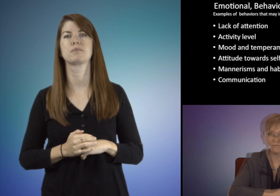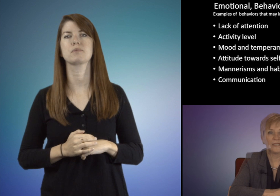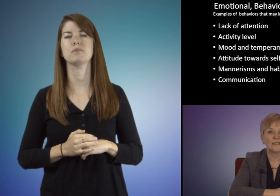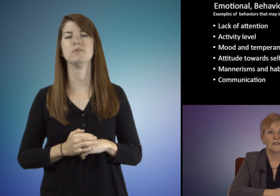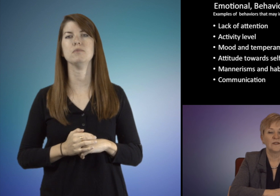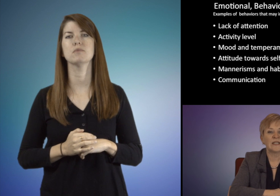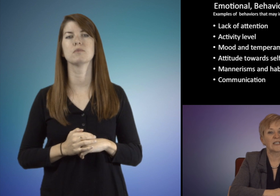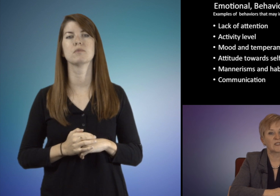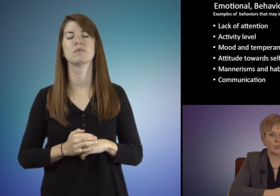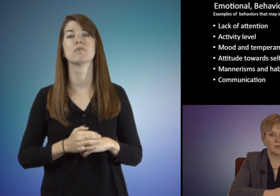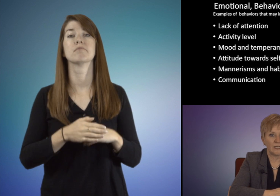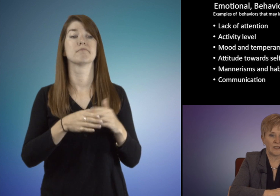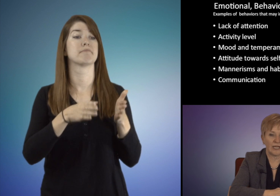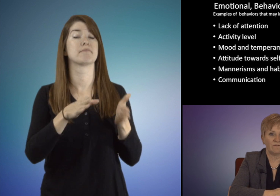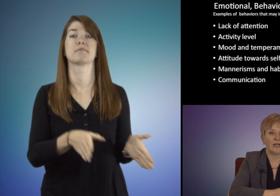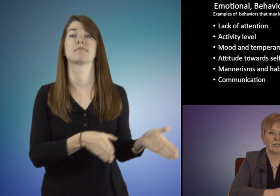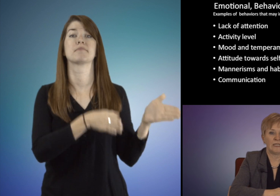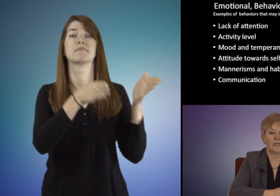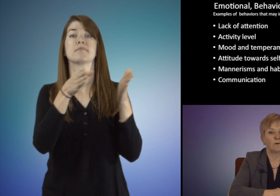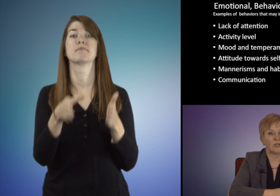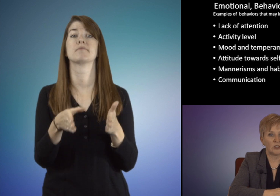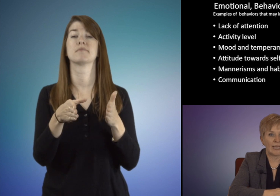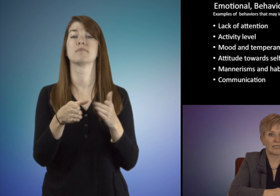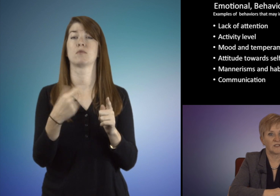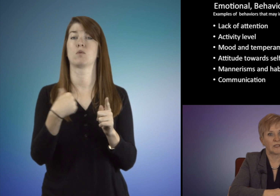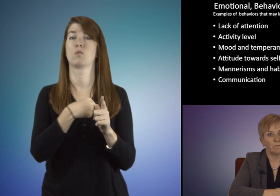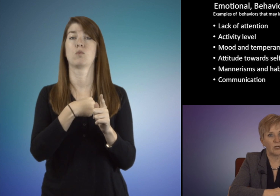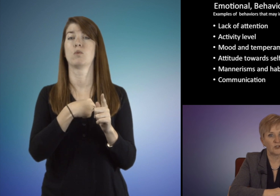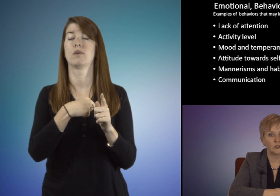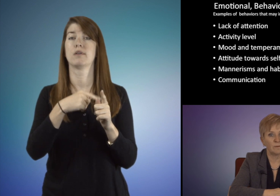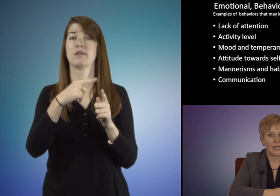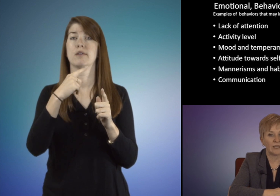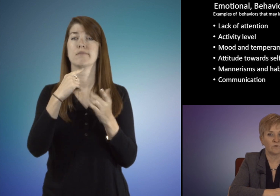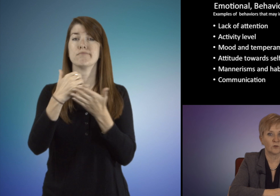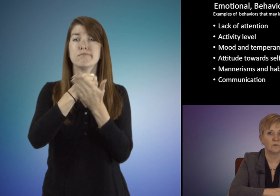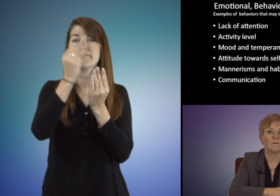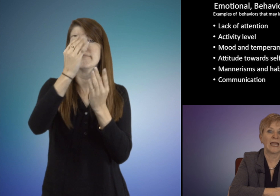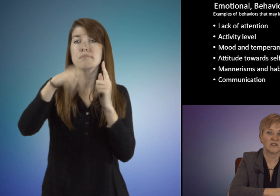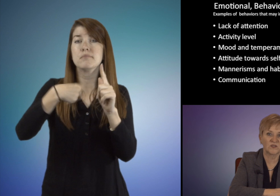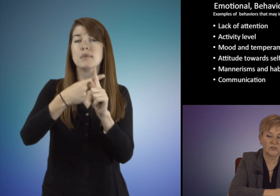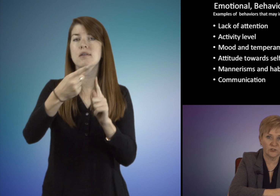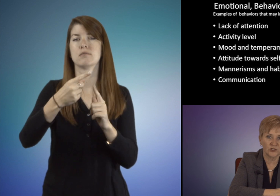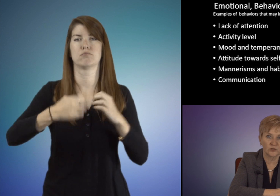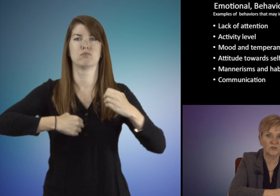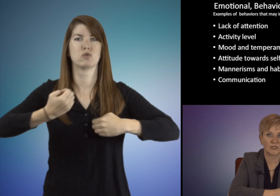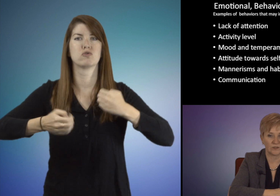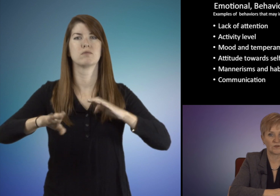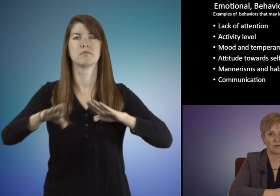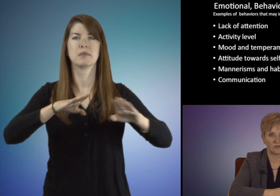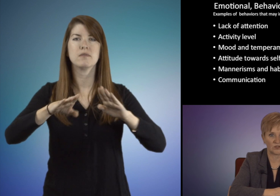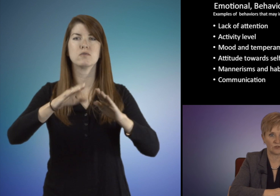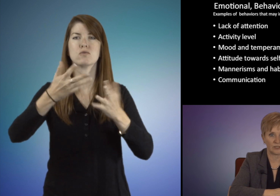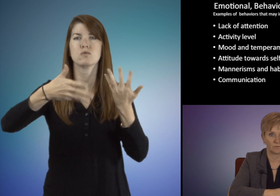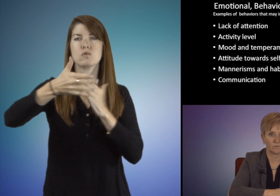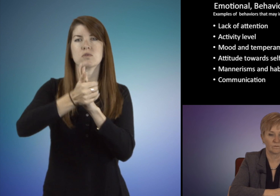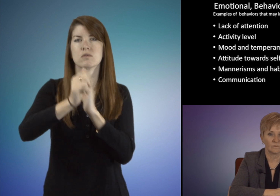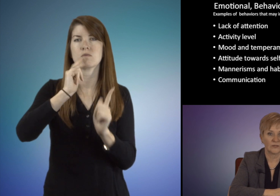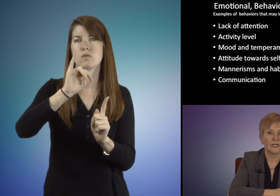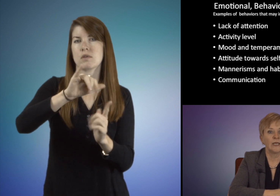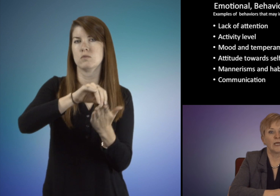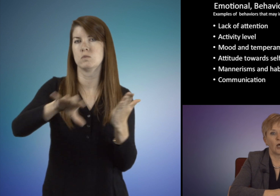The next area in the FIE that we look at is the emotional, behavioral, and social skills of the